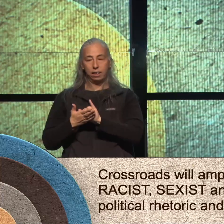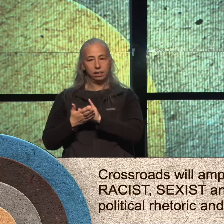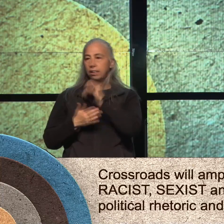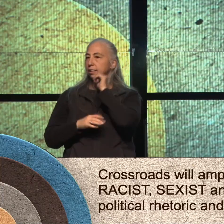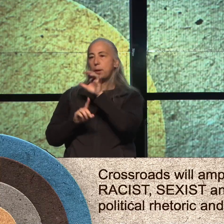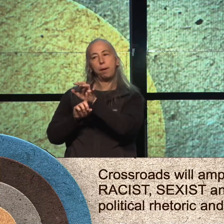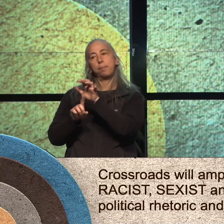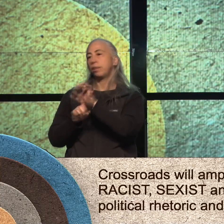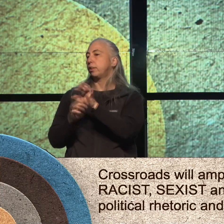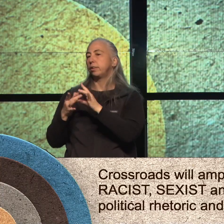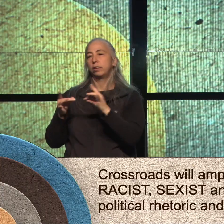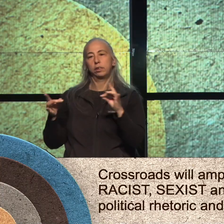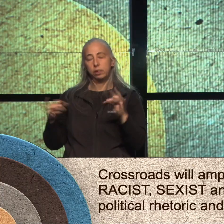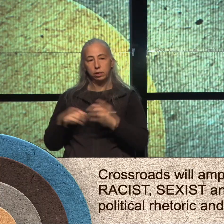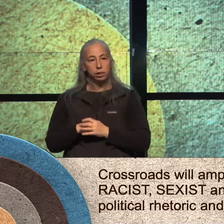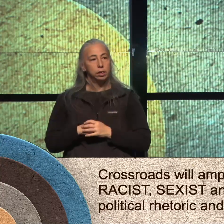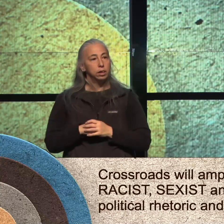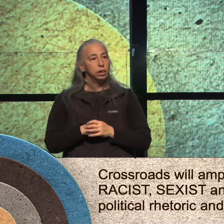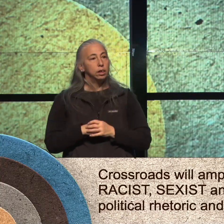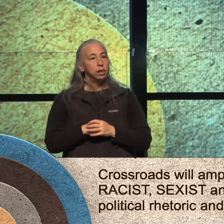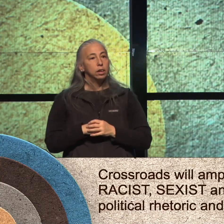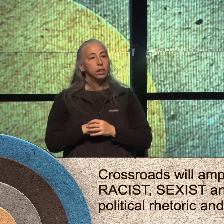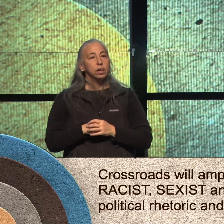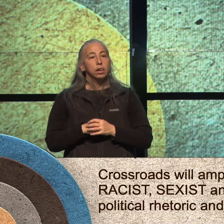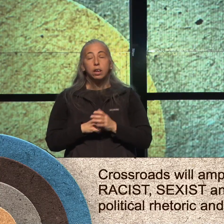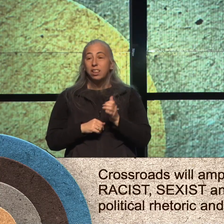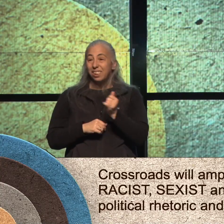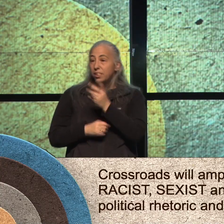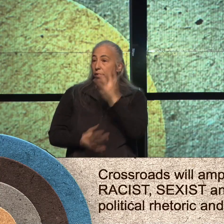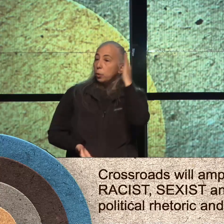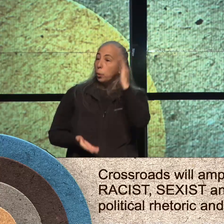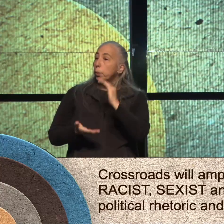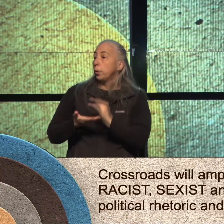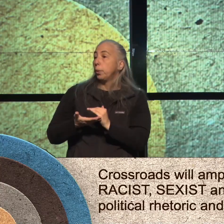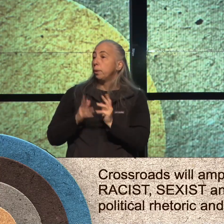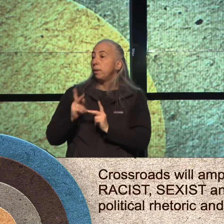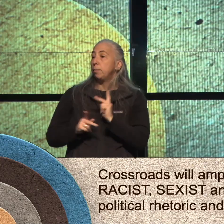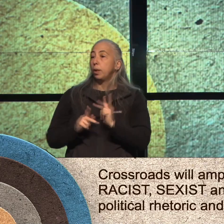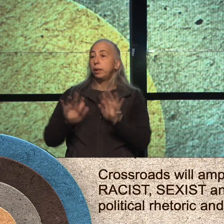few less people here than there were when I got here.